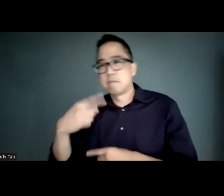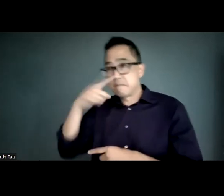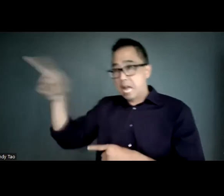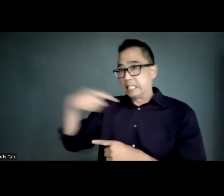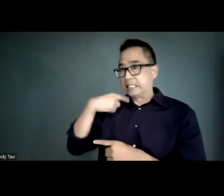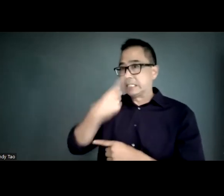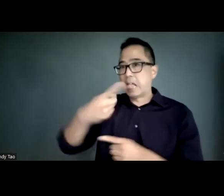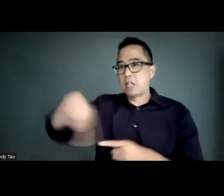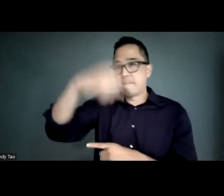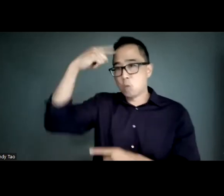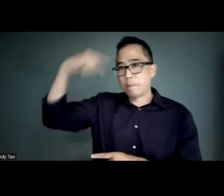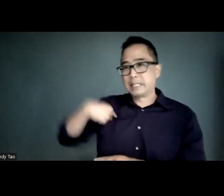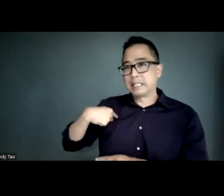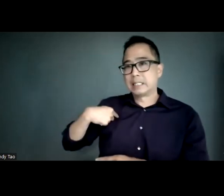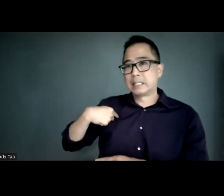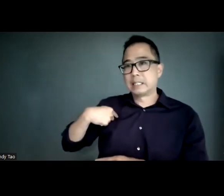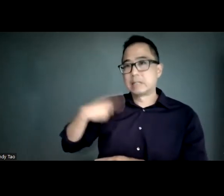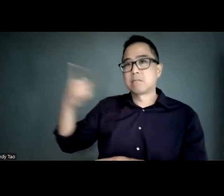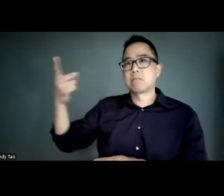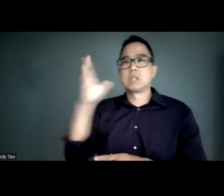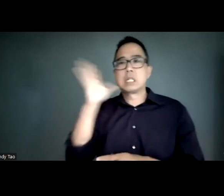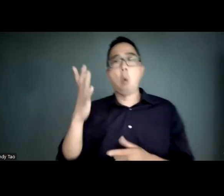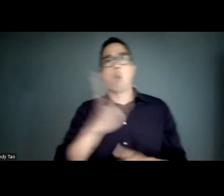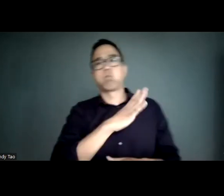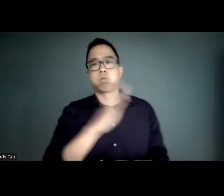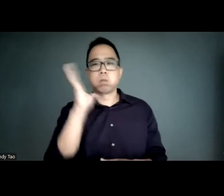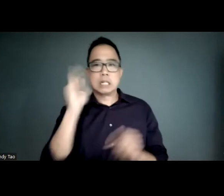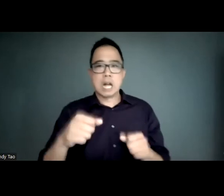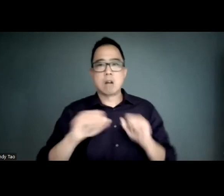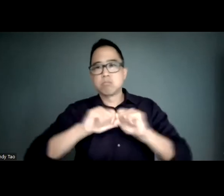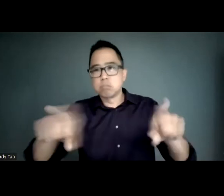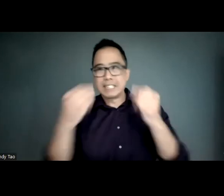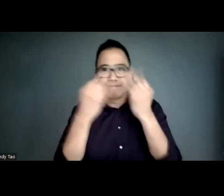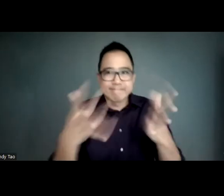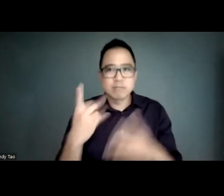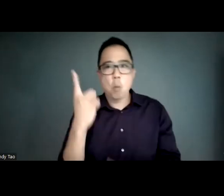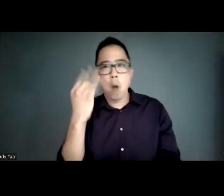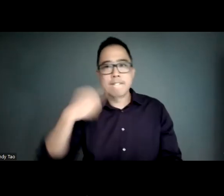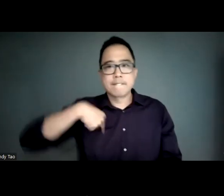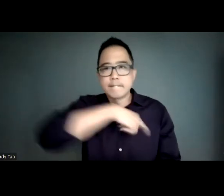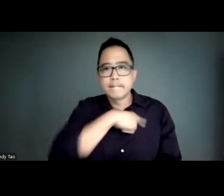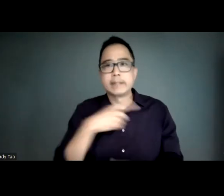the host that you were COVID positive, and then the host can disseminate that information.